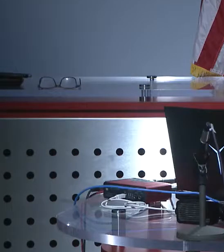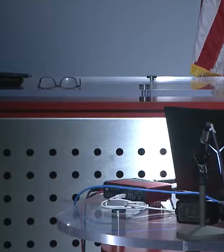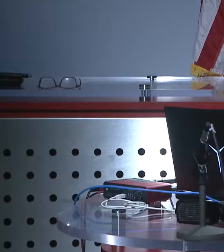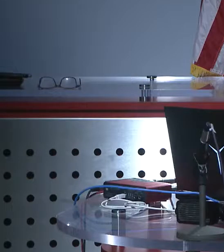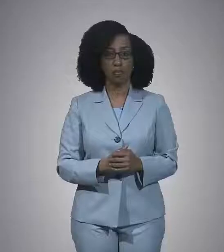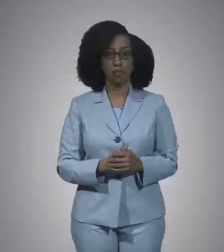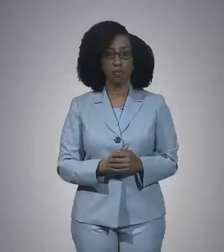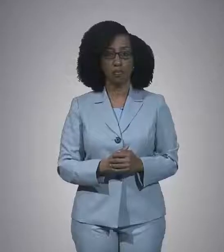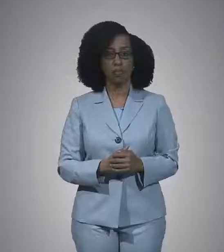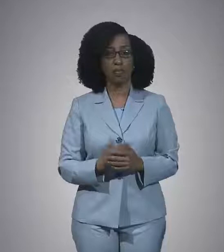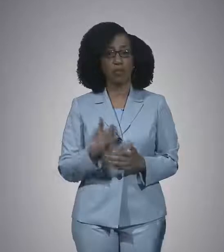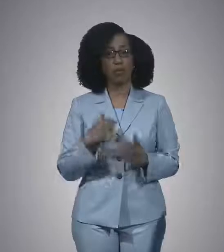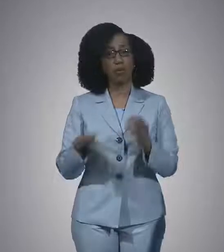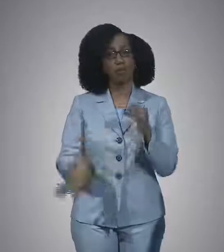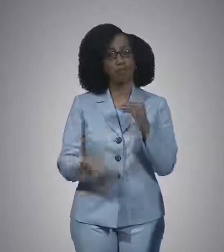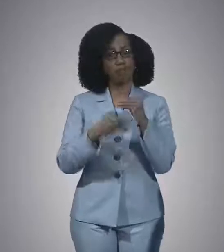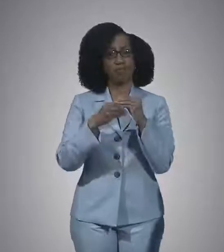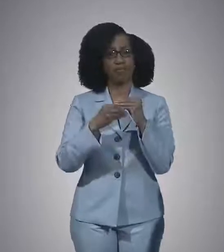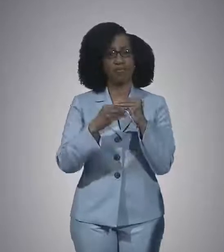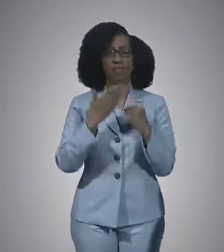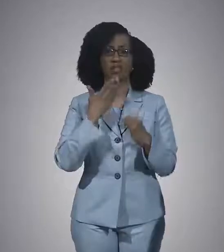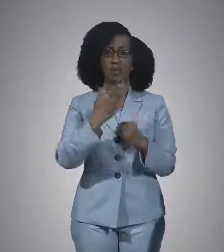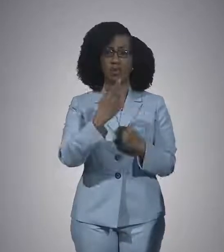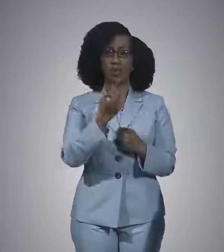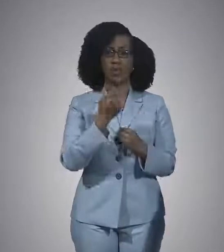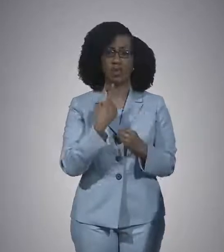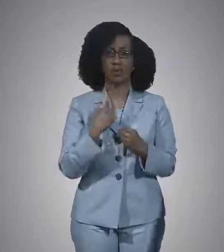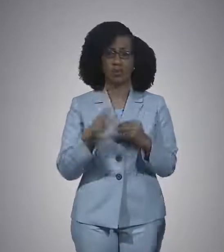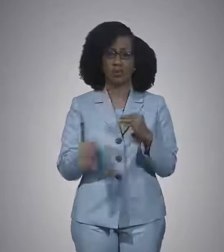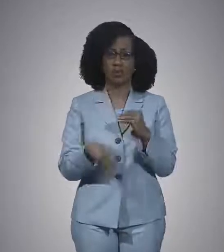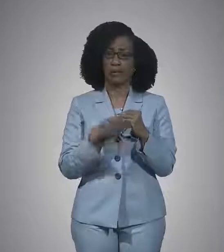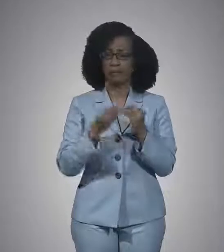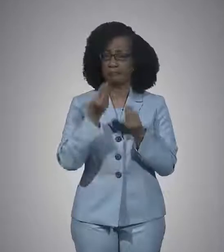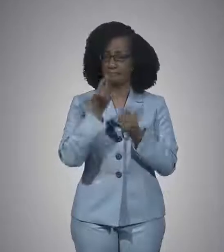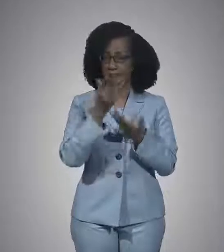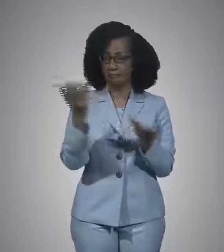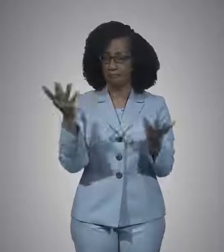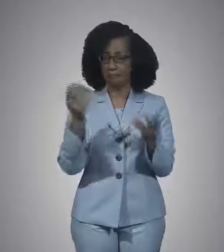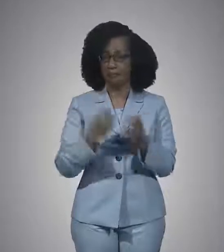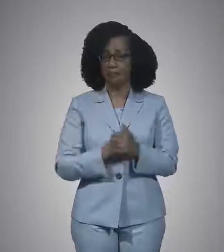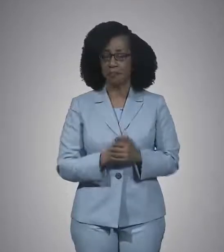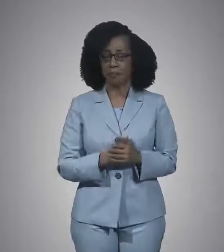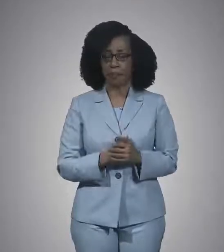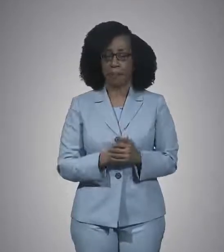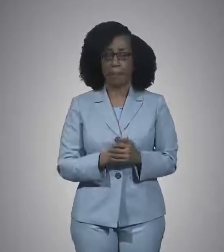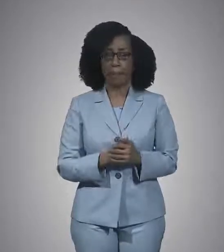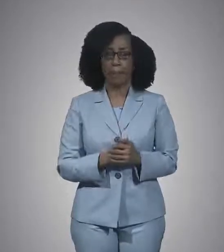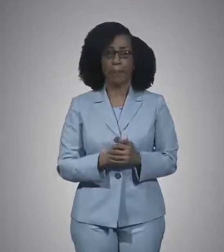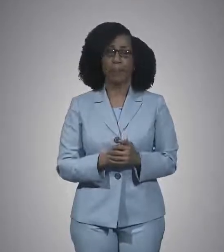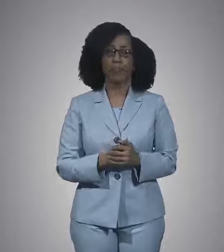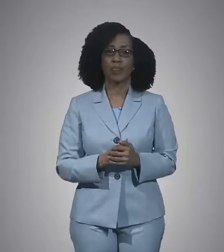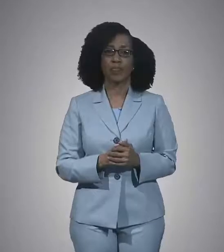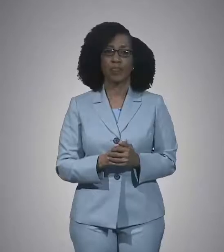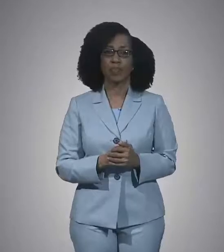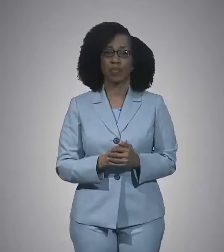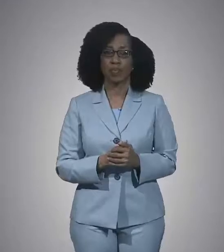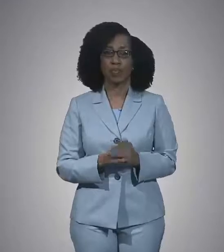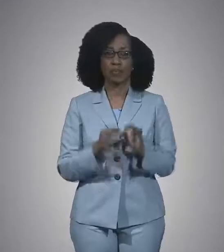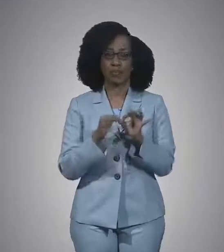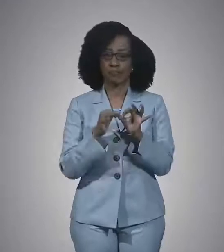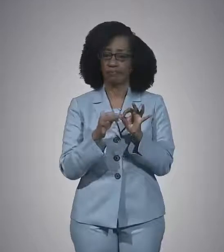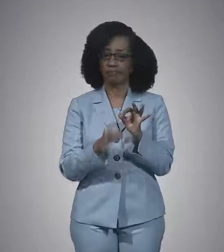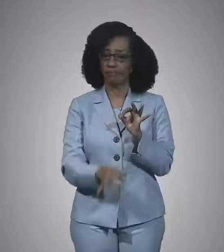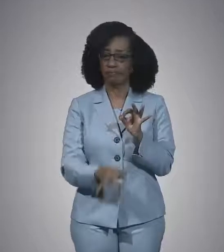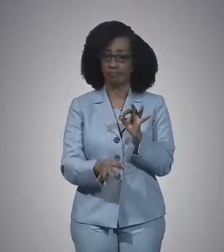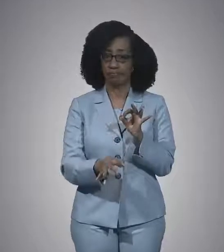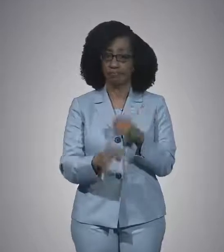I just wanted to follow up because I think it's a really good question. And so I think of this pretty simply.